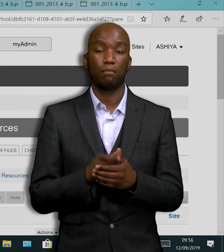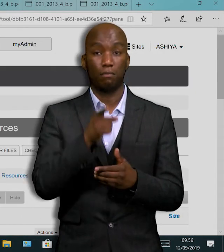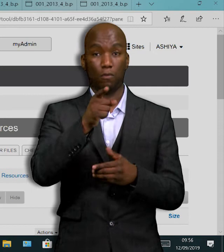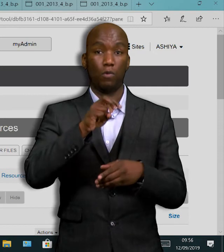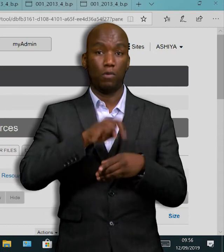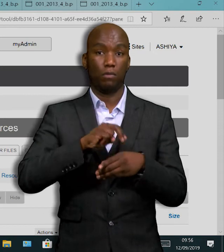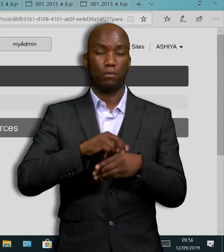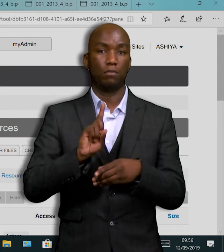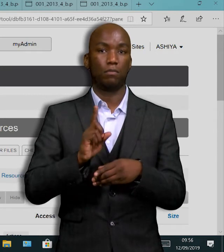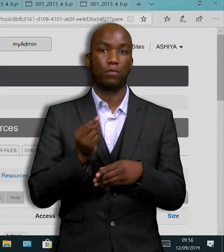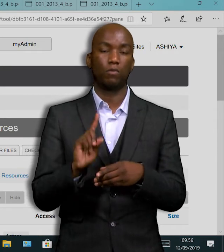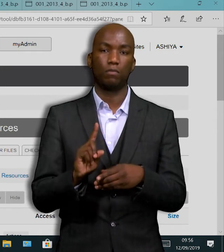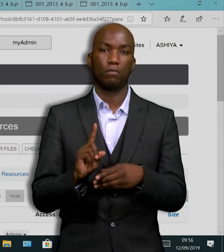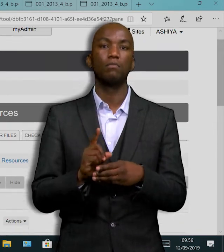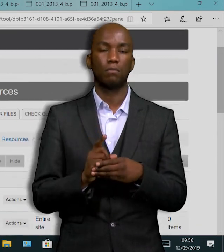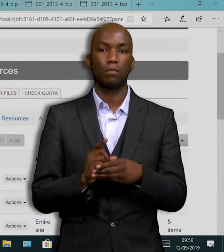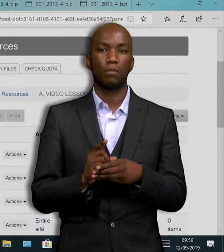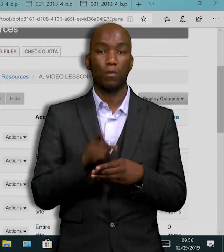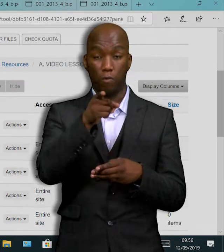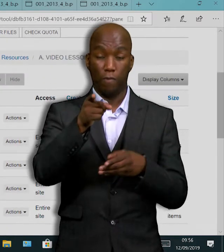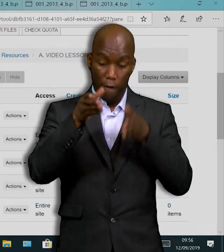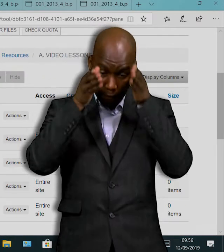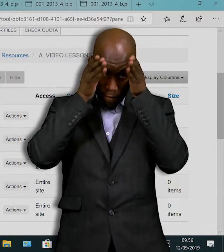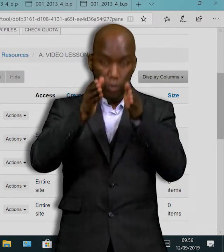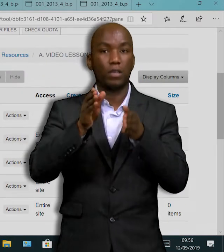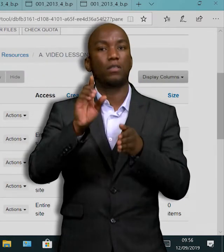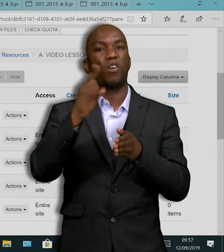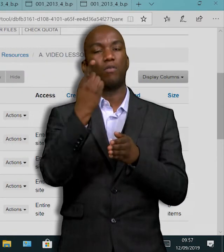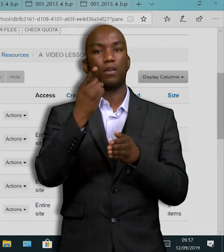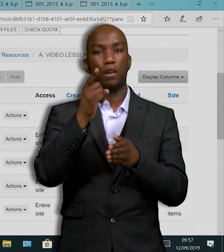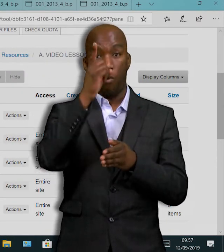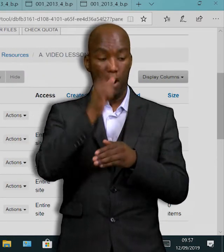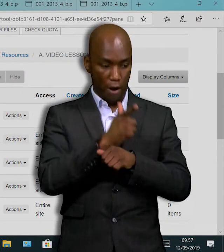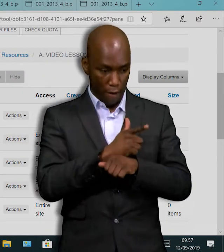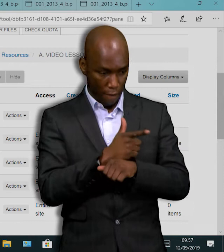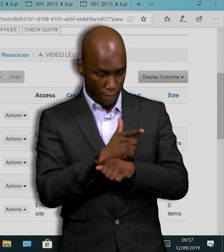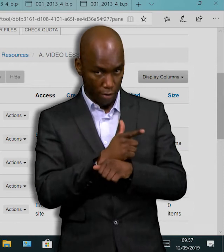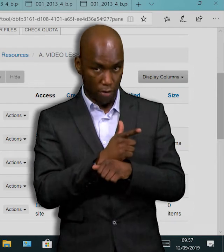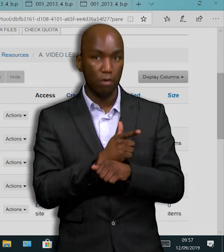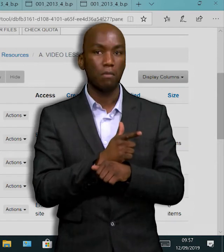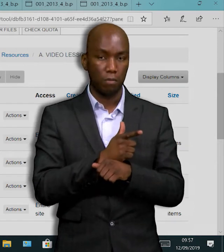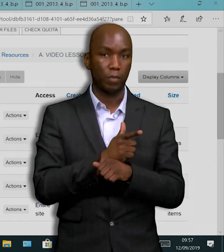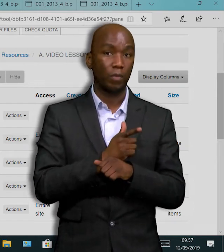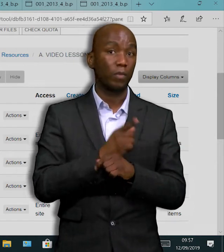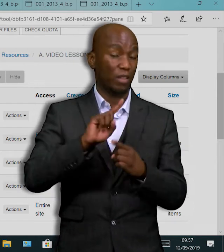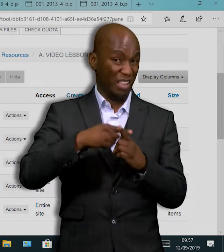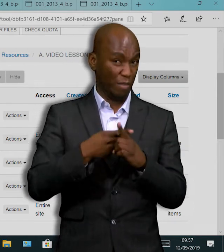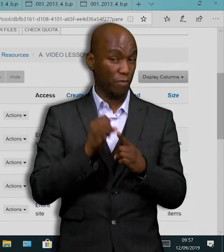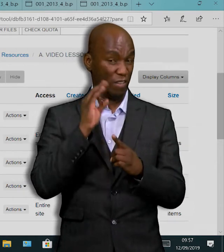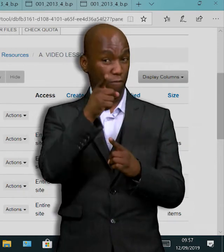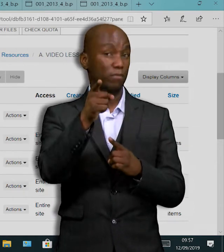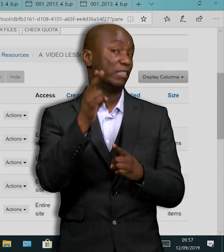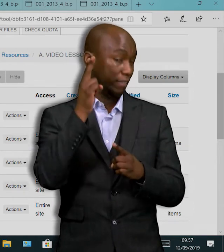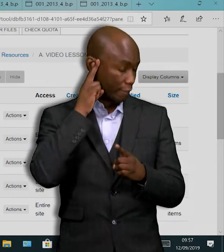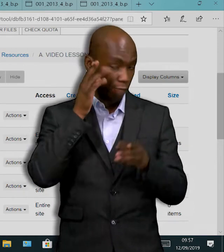What you need to note is that you only have to watch one set of videos in the format